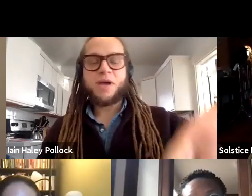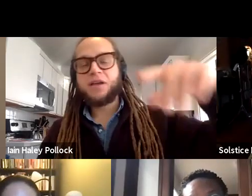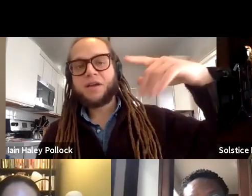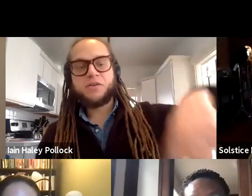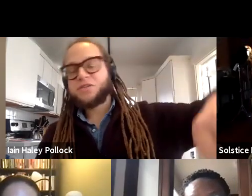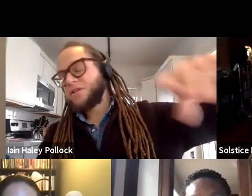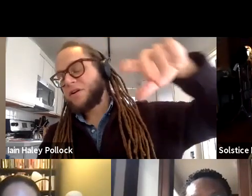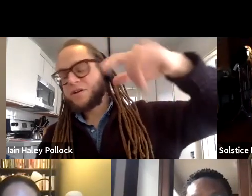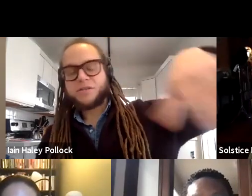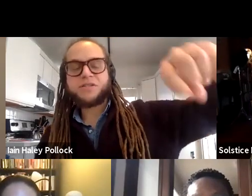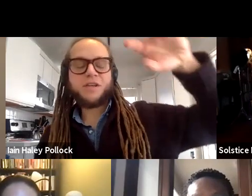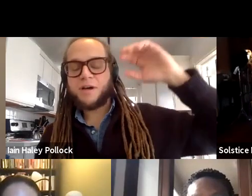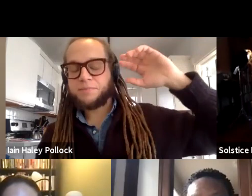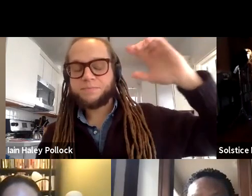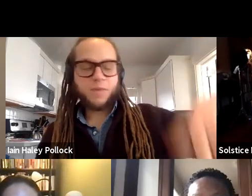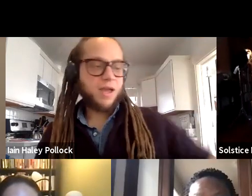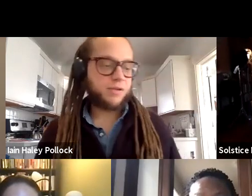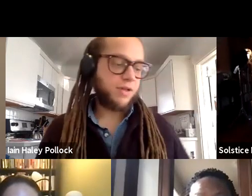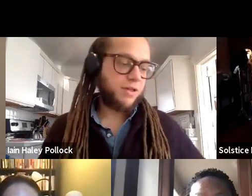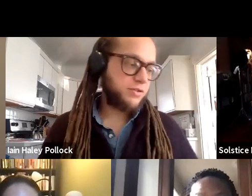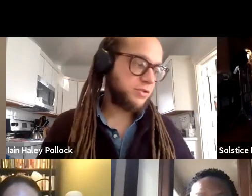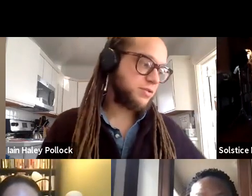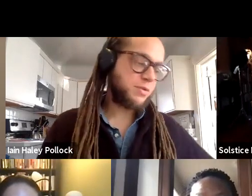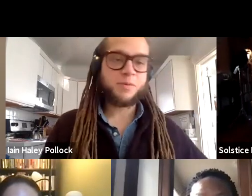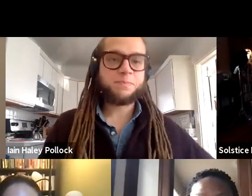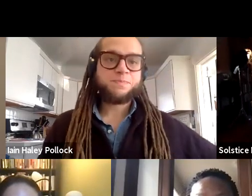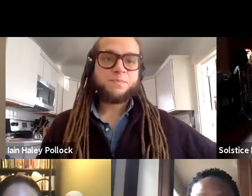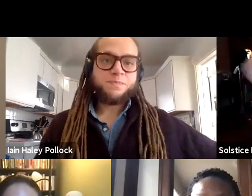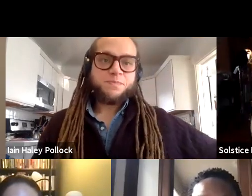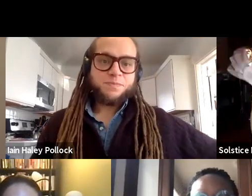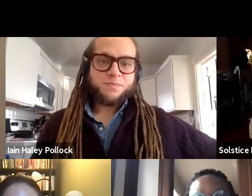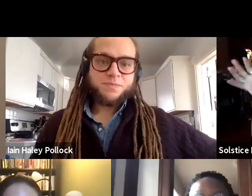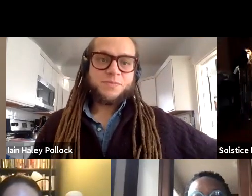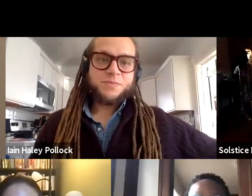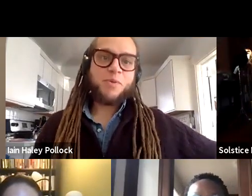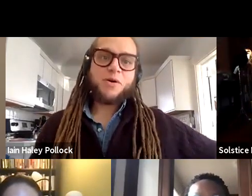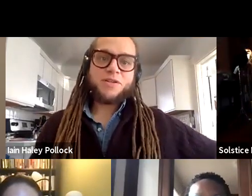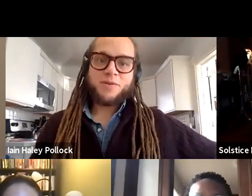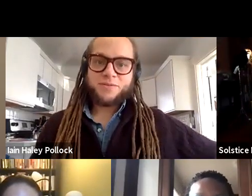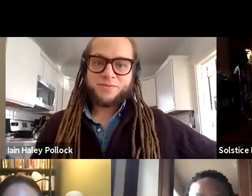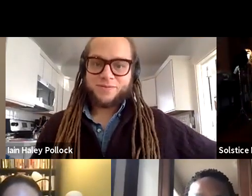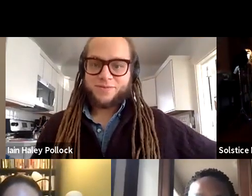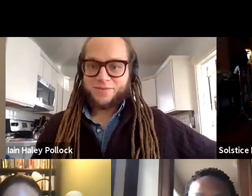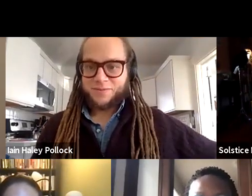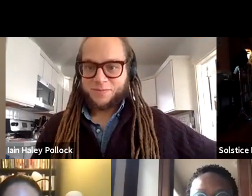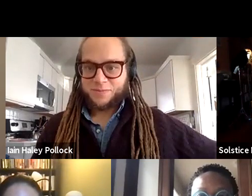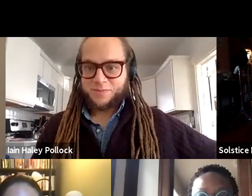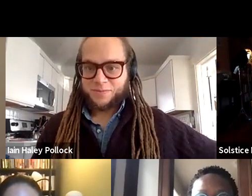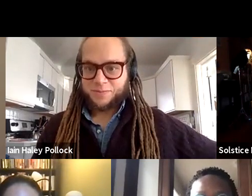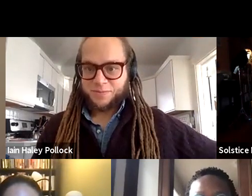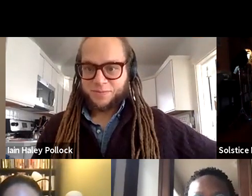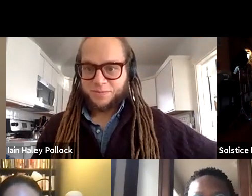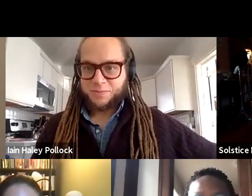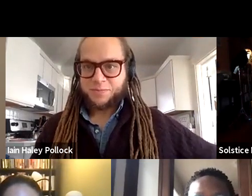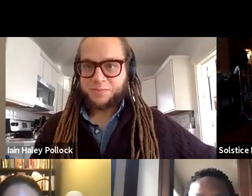Wow. This is Meg Carney. She's the head of the Solstice program. I'm so glad. Thank you